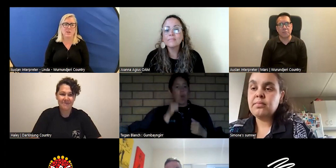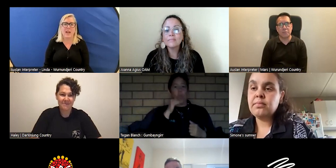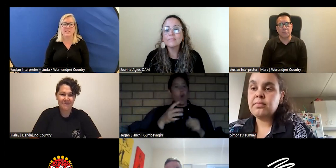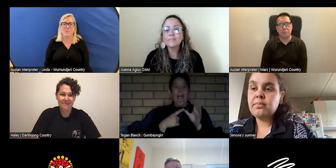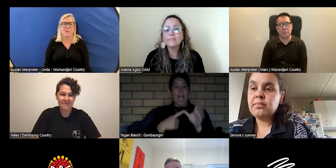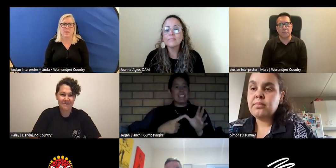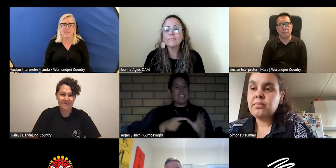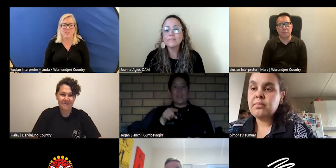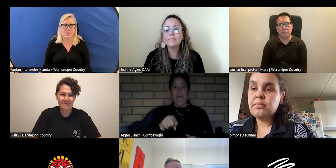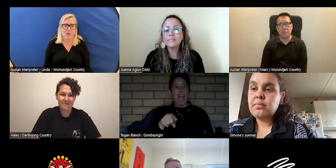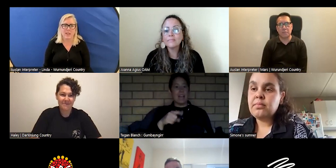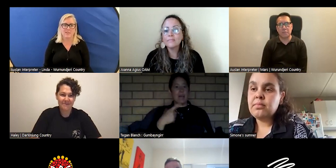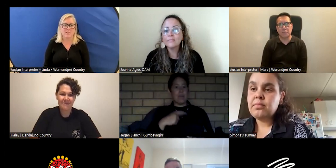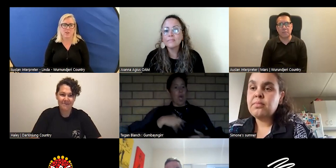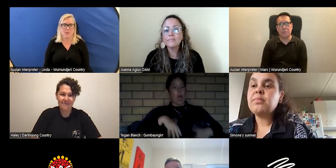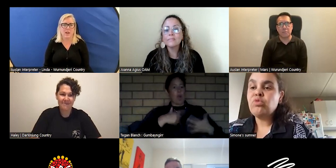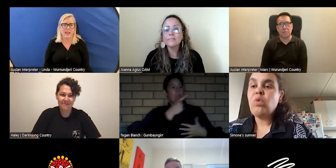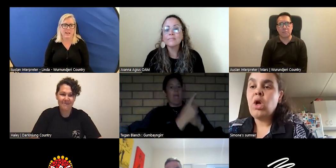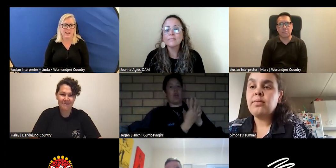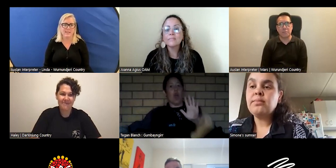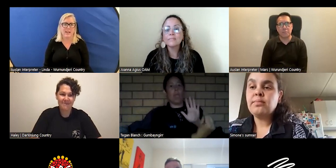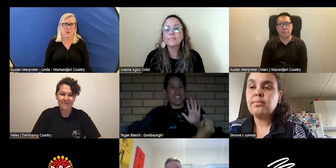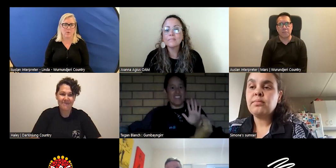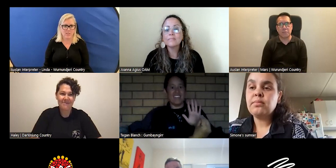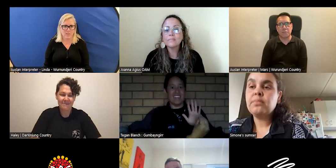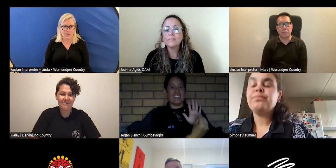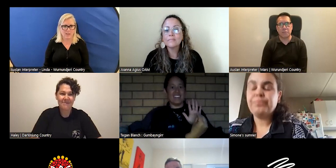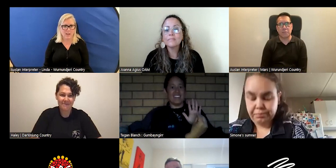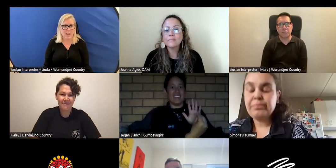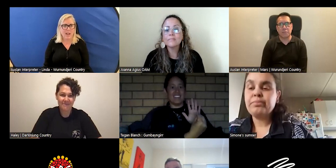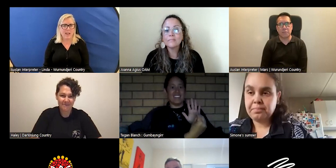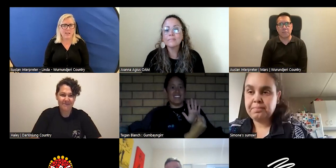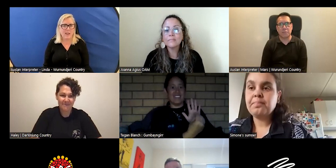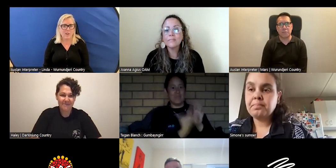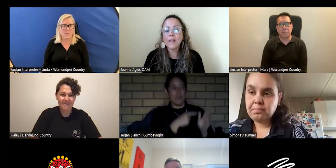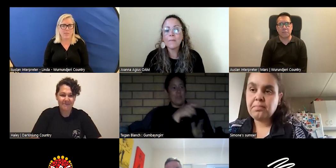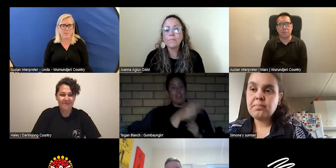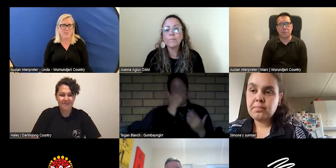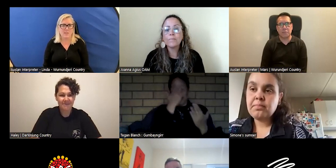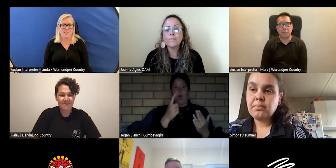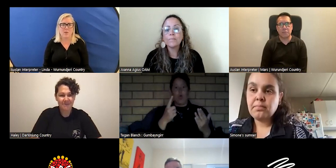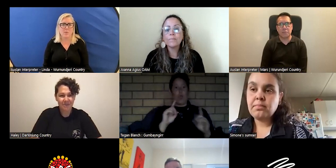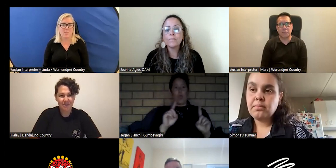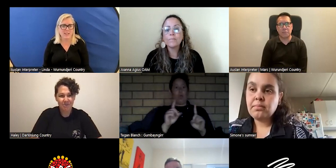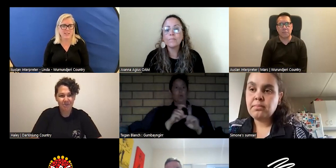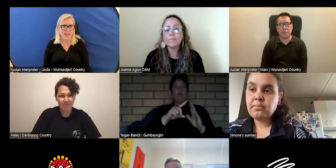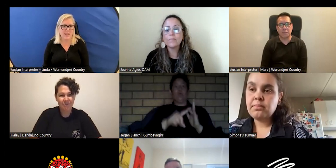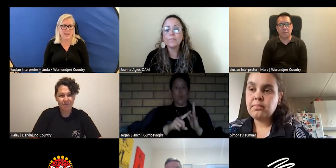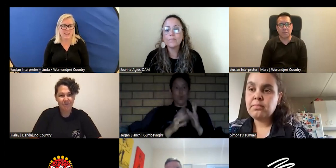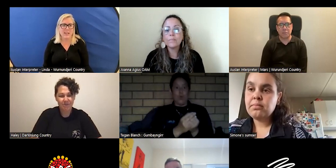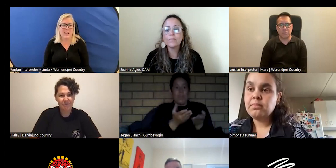They shouldn't ask me whether they should vote yes or no. I can't answer that question. I don't want them to just copy what